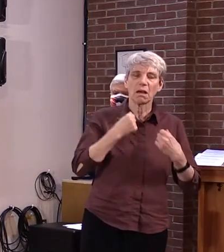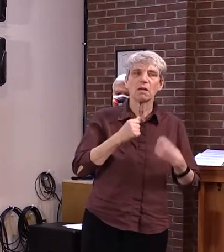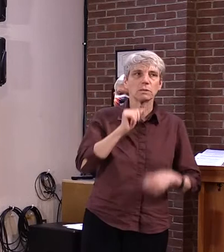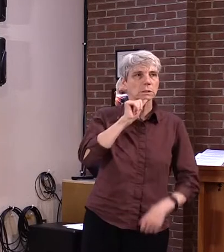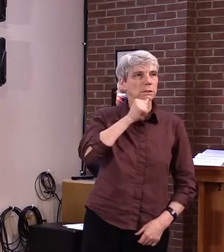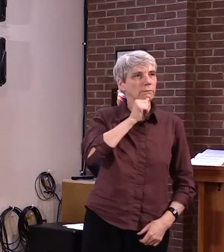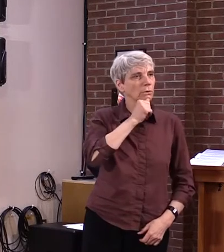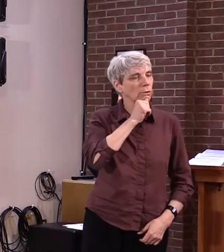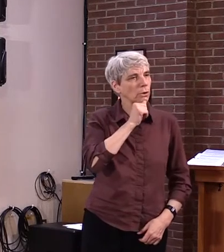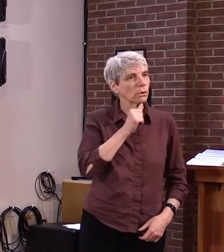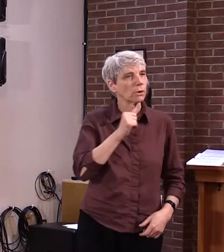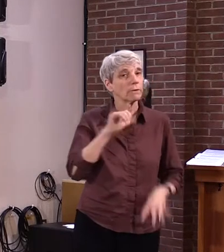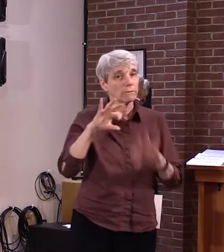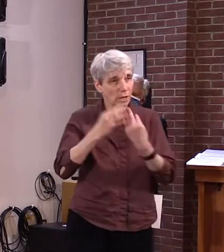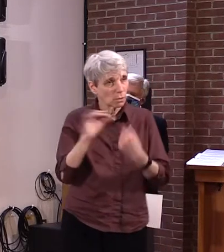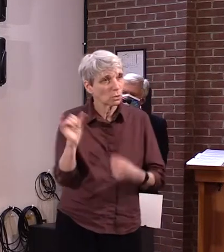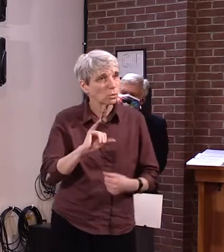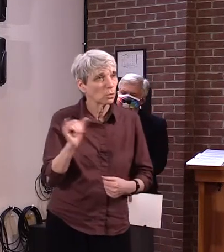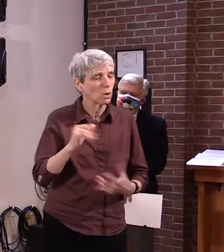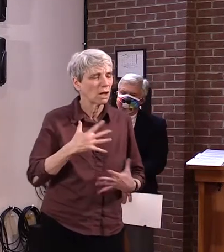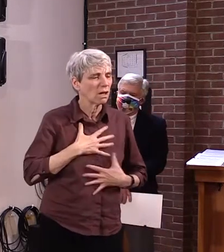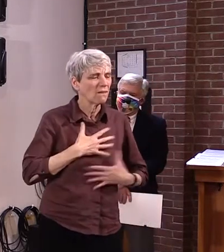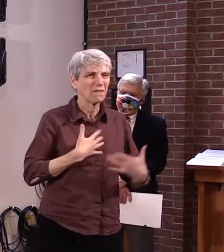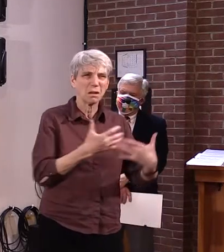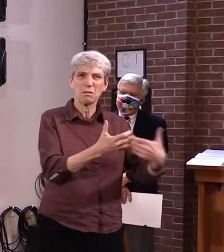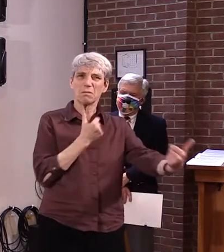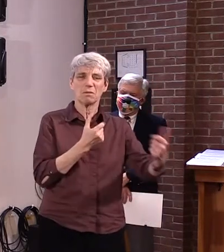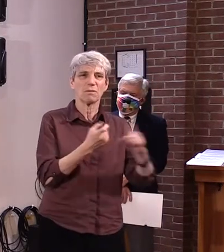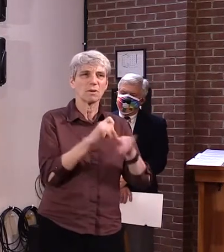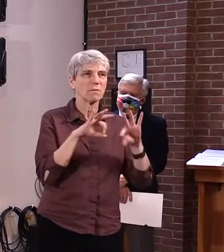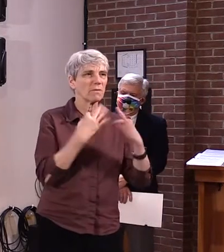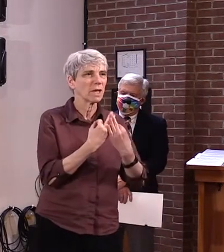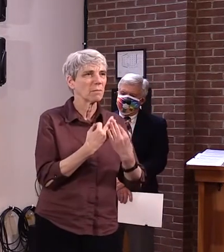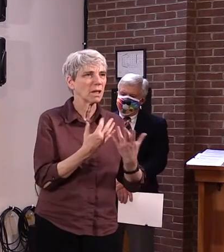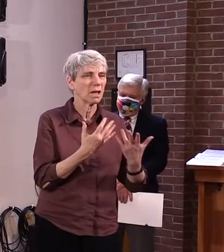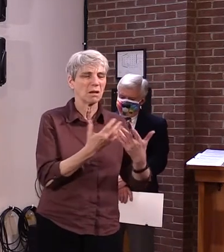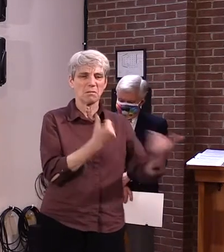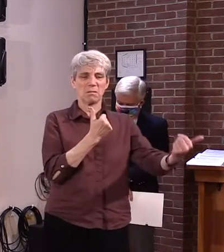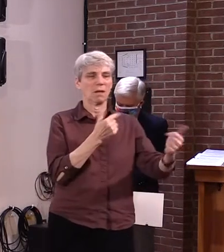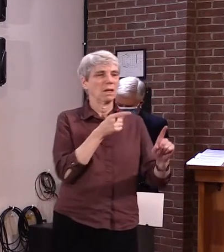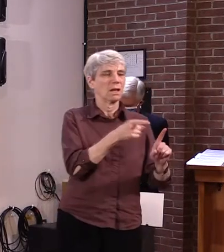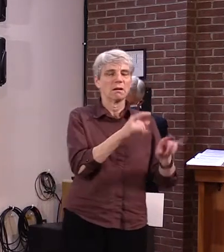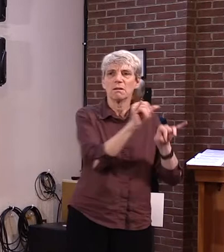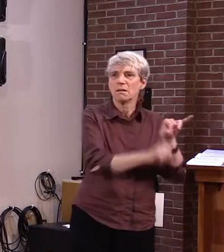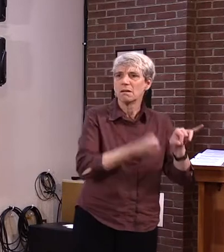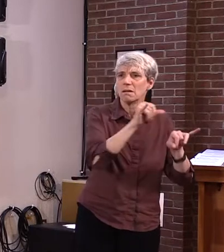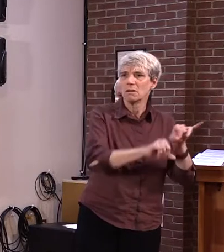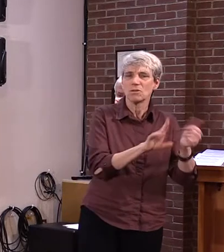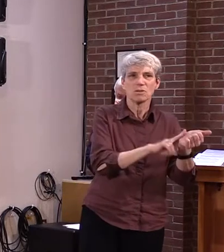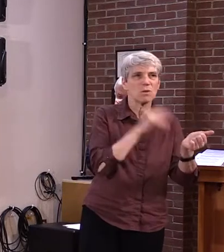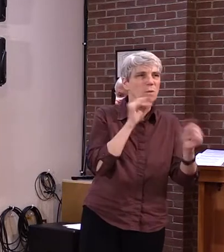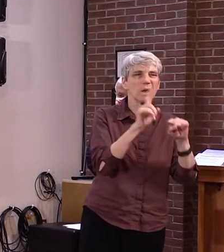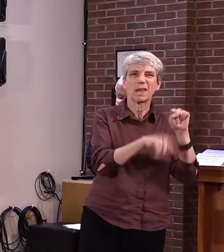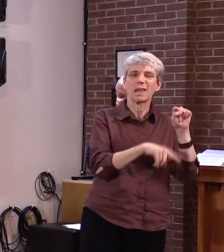been, in the nursing home for so long and not being able to get out. Is there